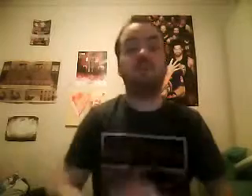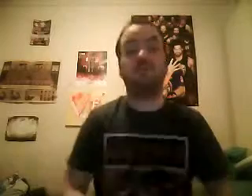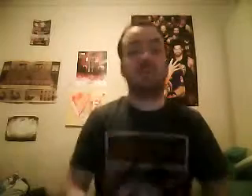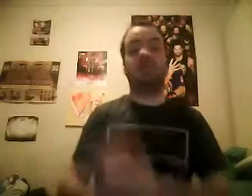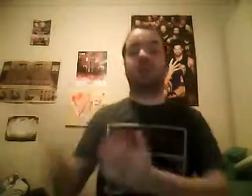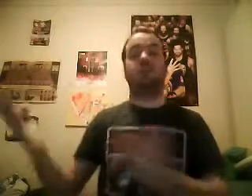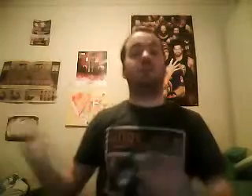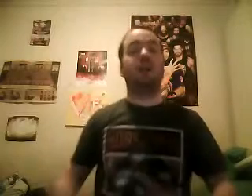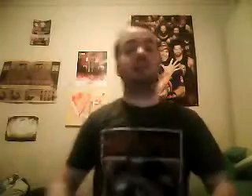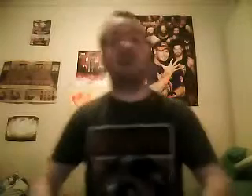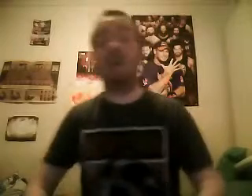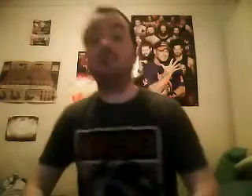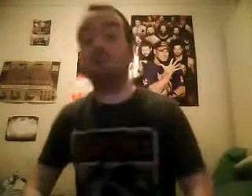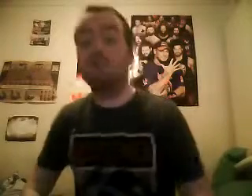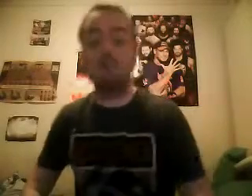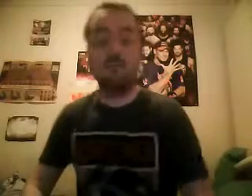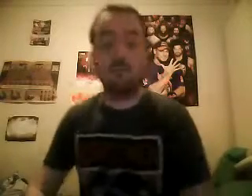Sounds like a good idea to me.